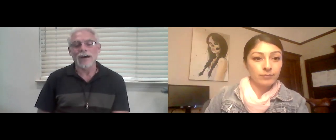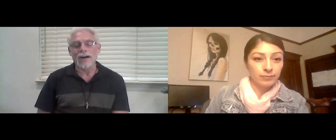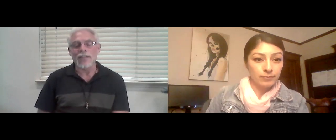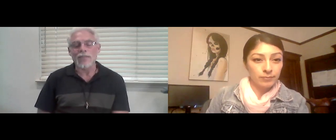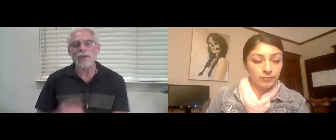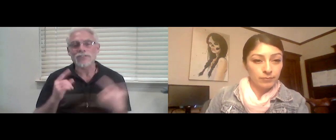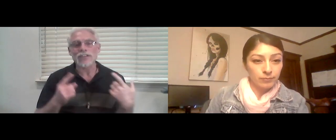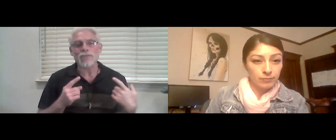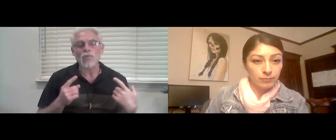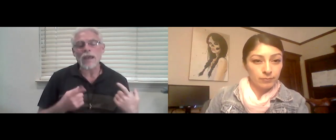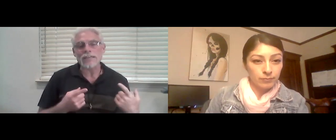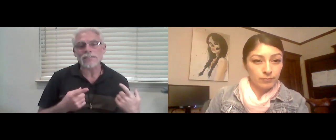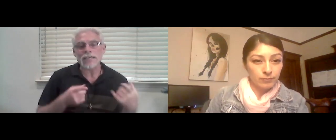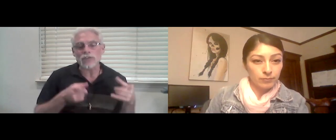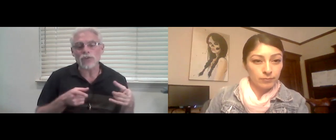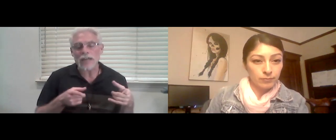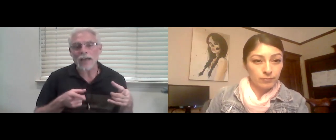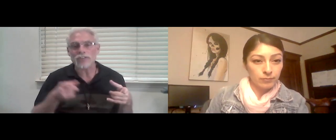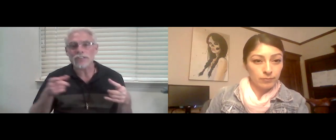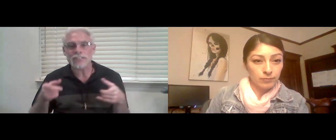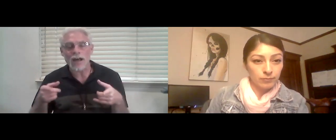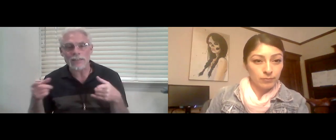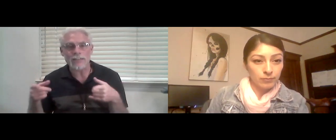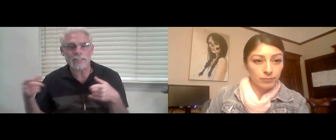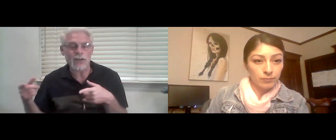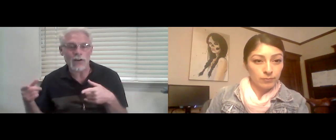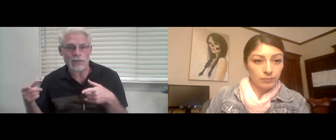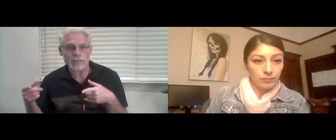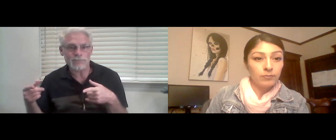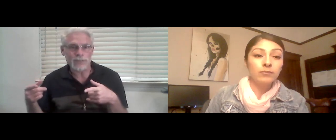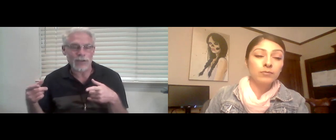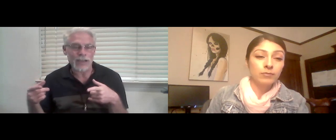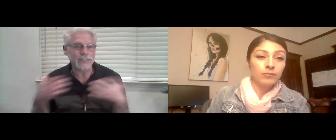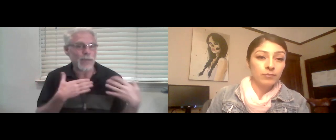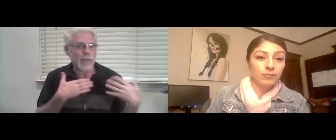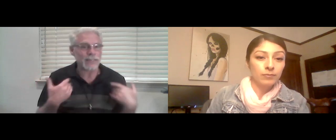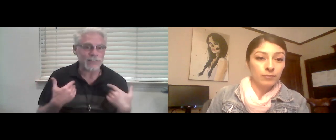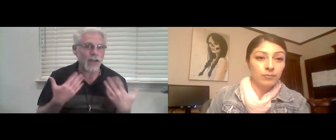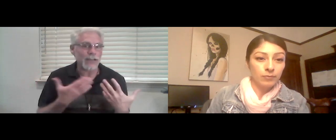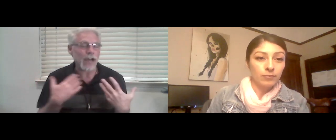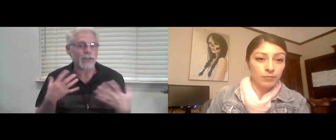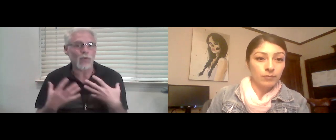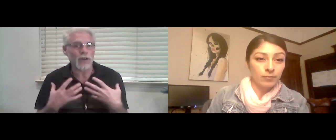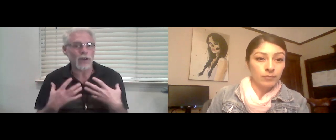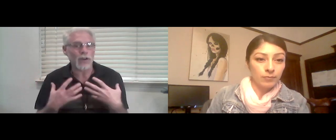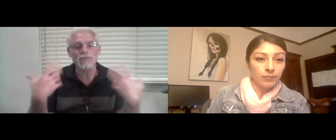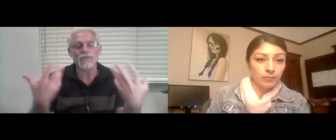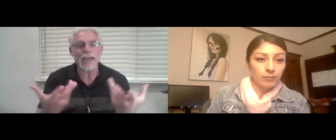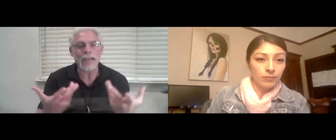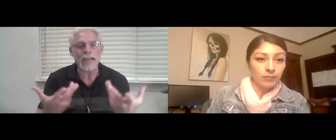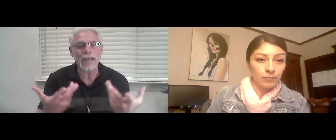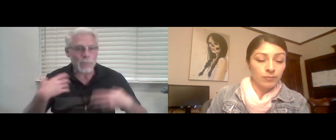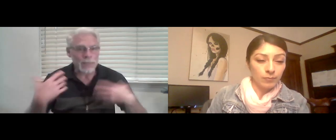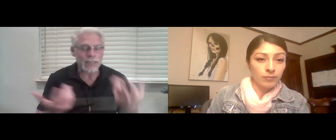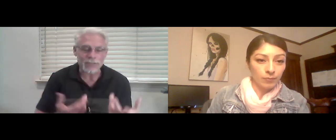And there's different ways that you could actually sign this song, okay, depending on how you wanted to